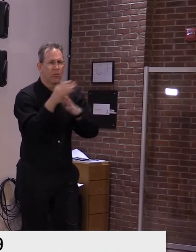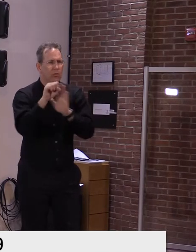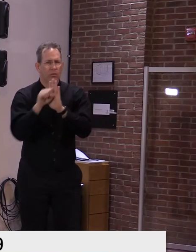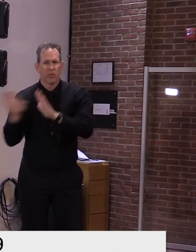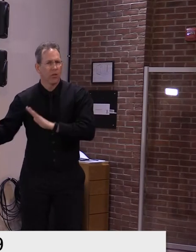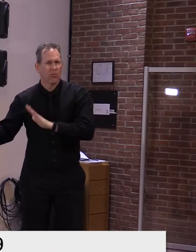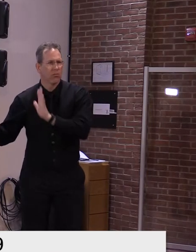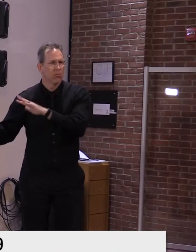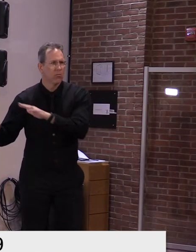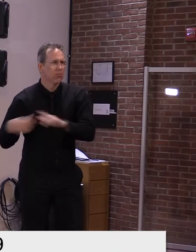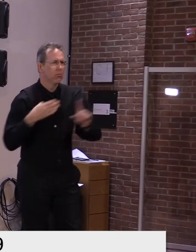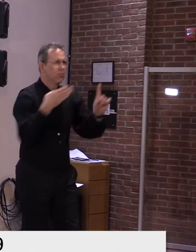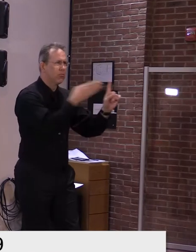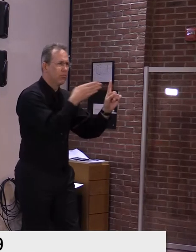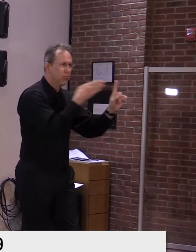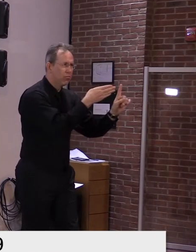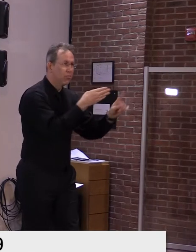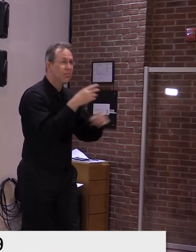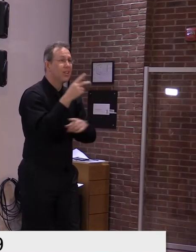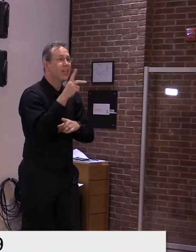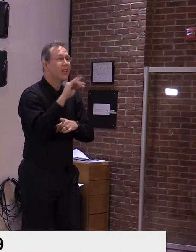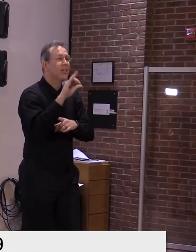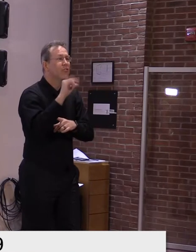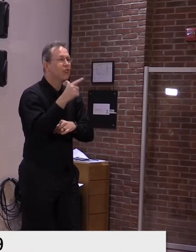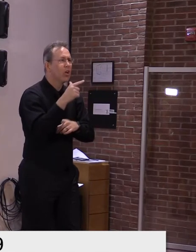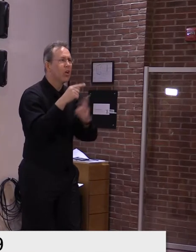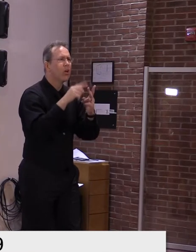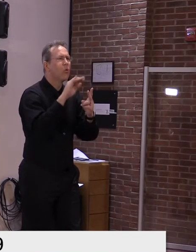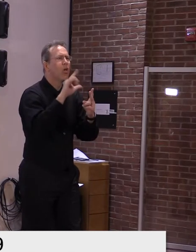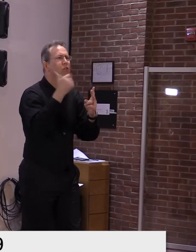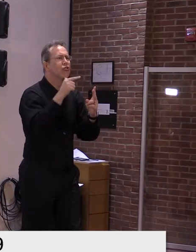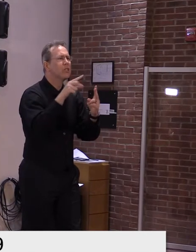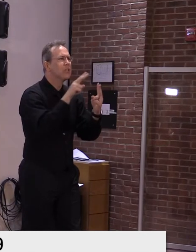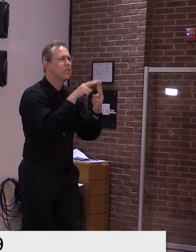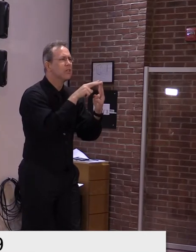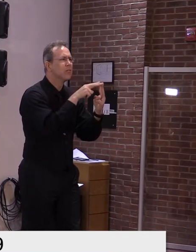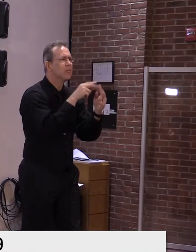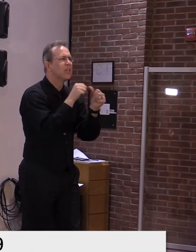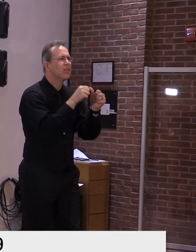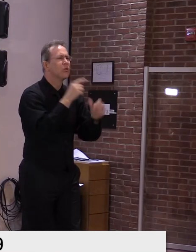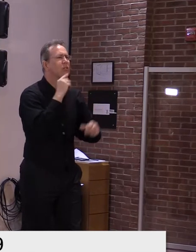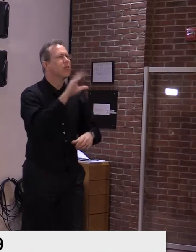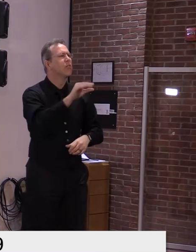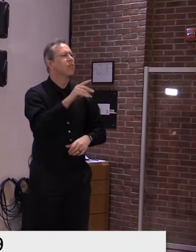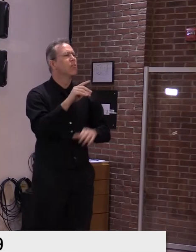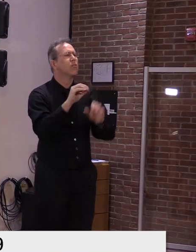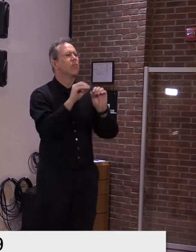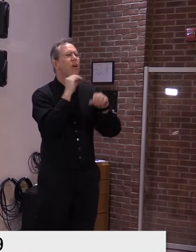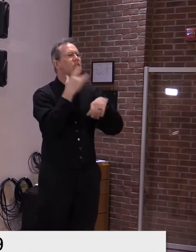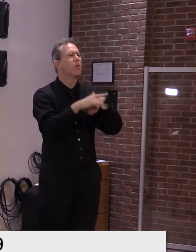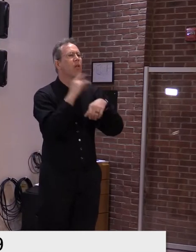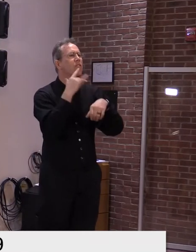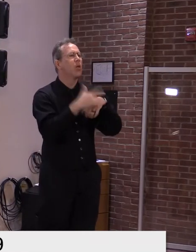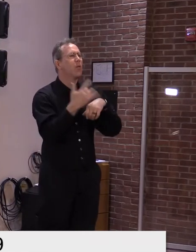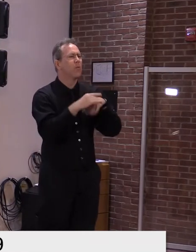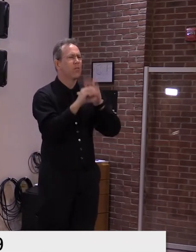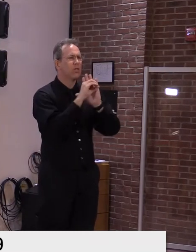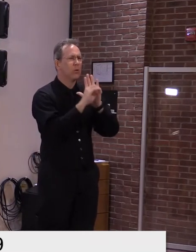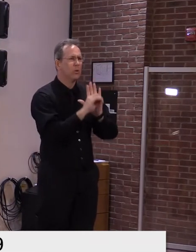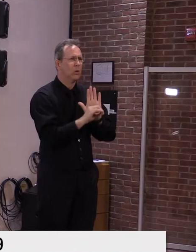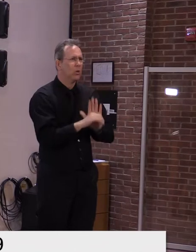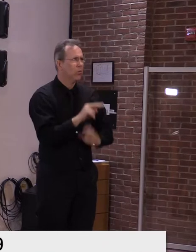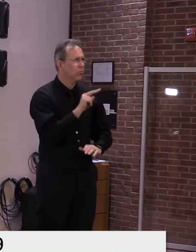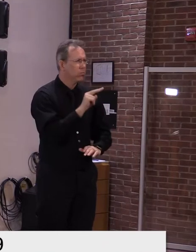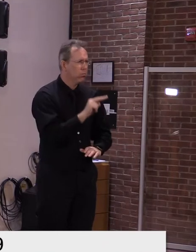and trying at multiple locations with the Kinney Drug website. Do you have any insight into that? Well, Walgreens is with the Federal